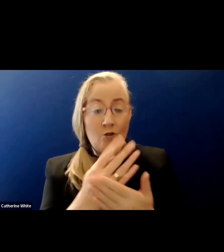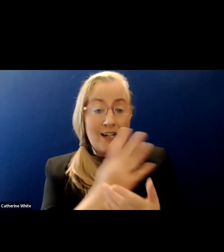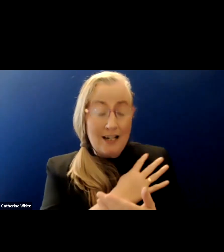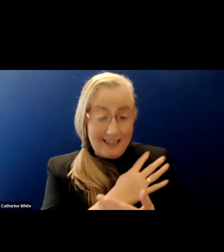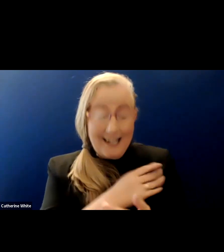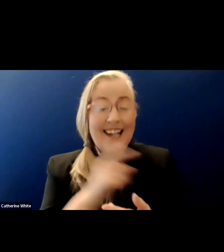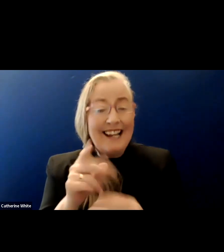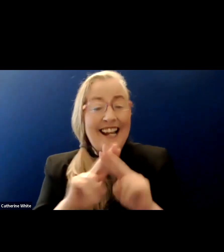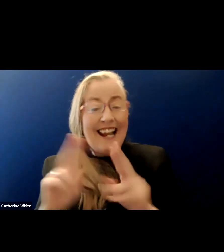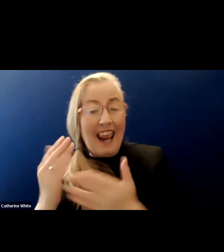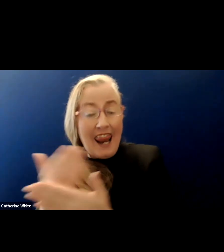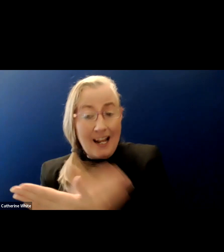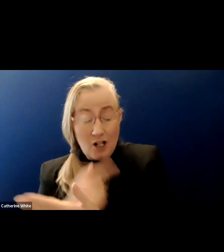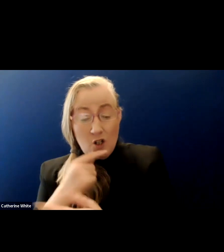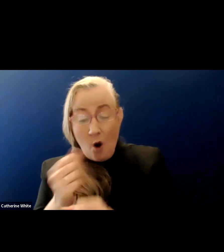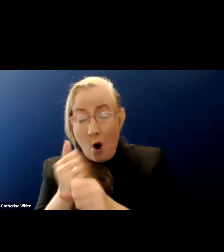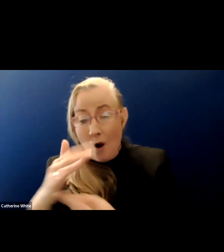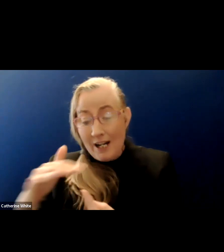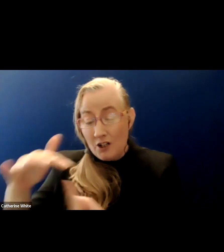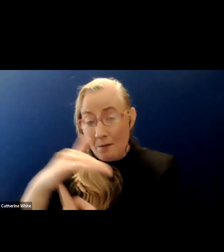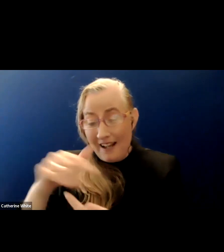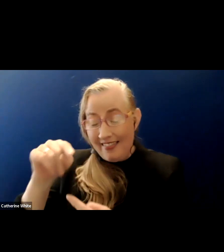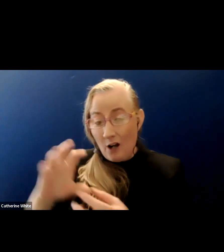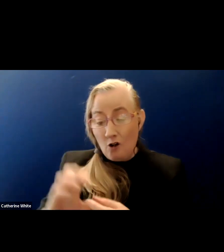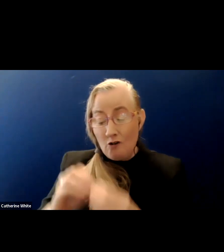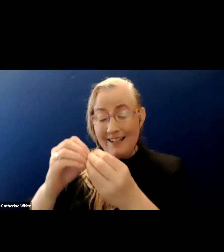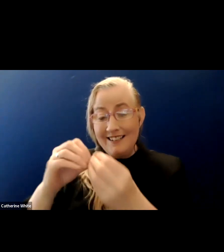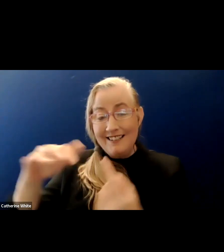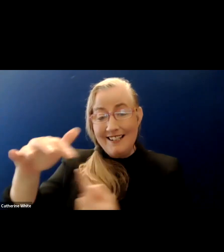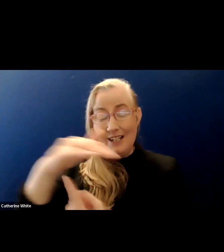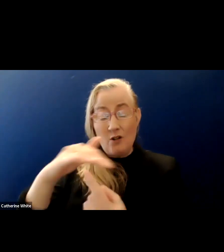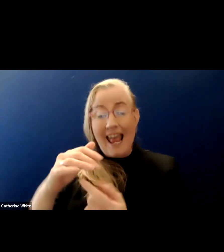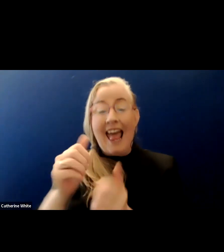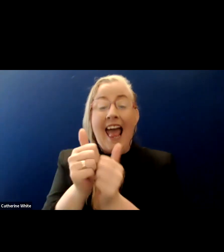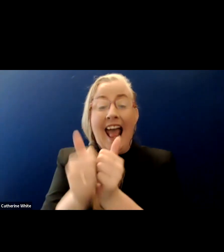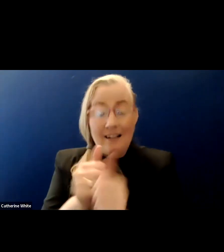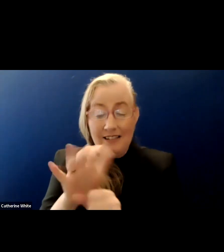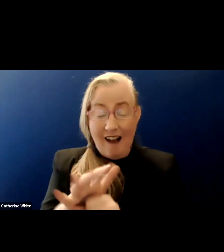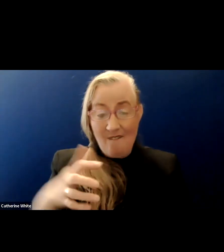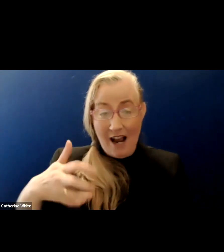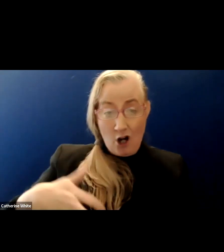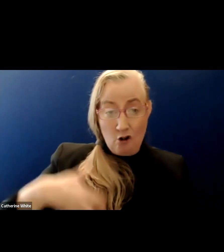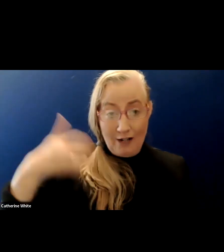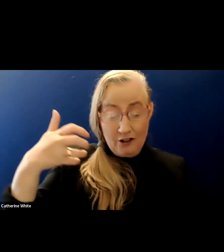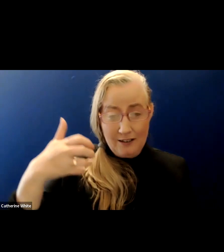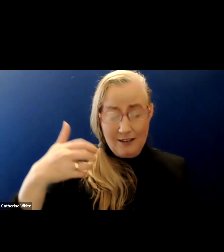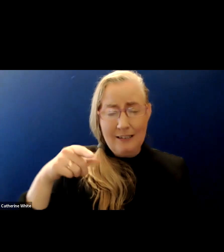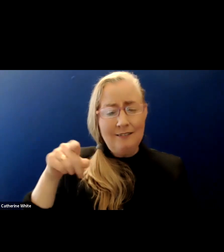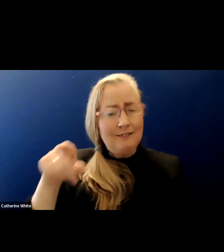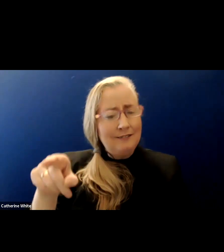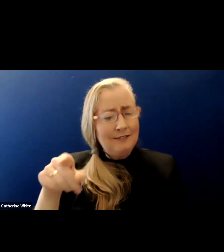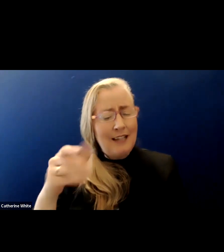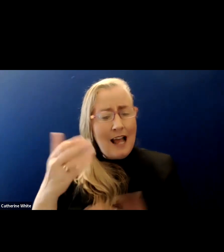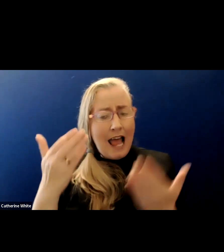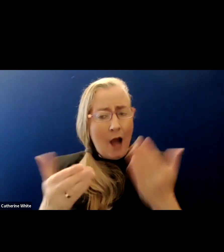illegal. So therefore, in all circumstances, it creates a situation of an act of aggression. Would that be, how